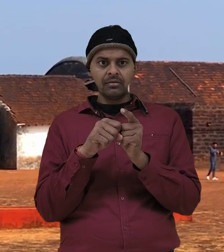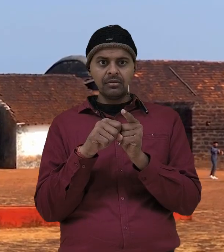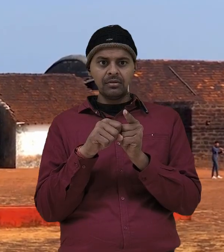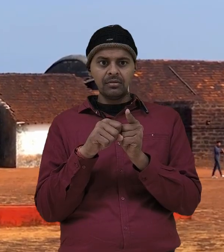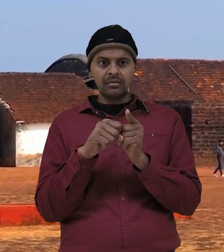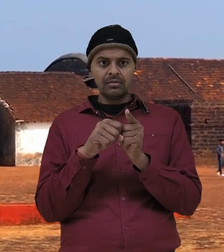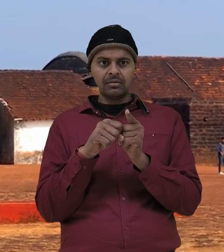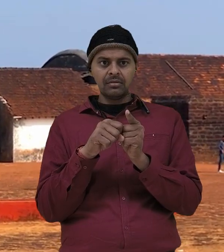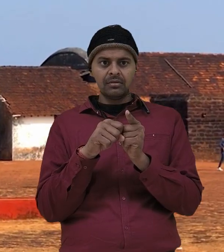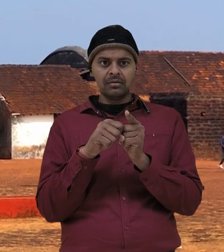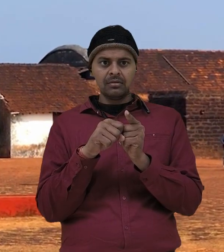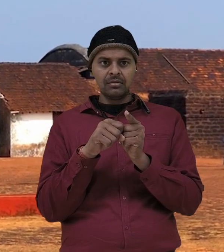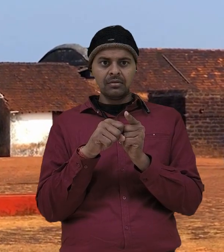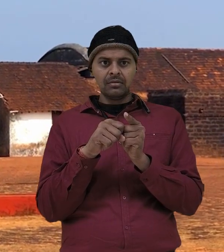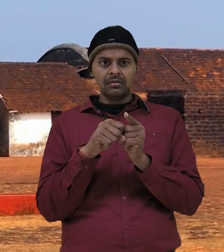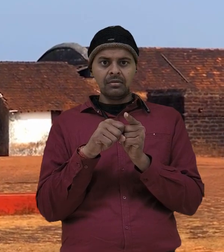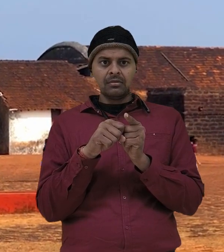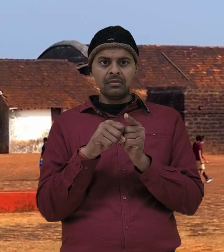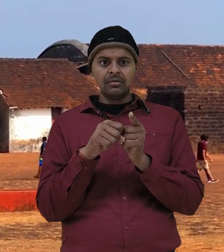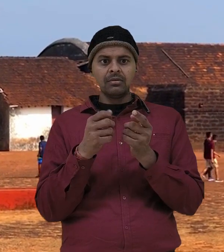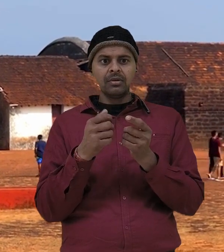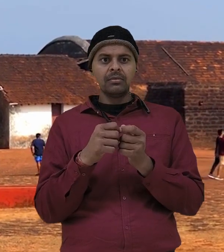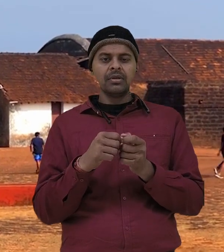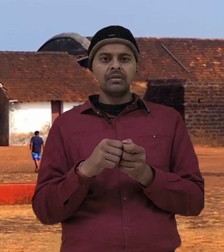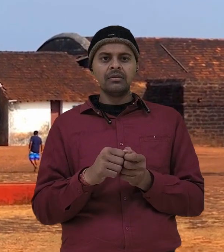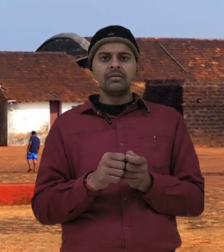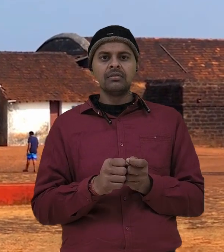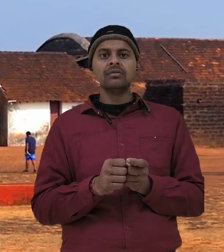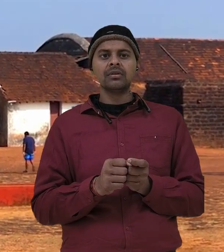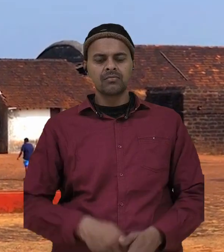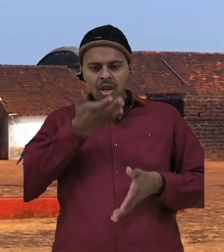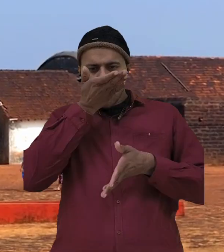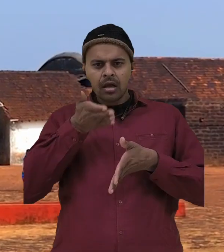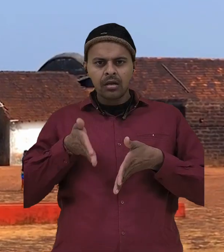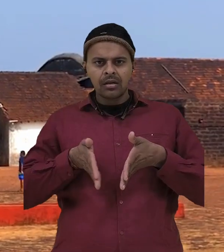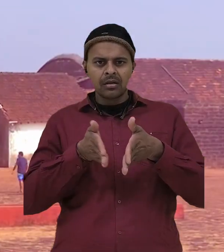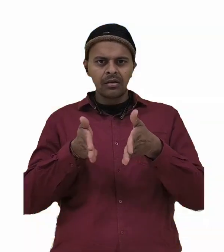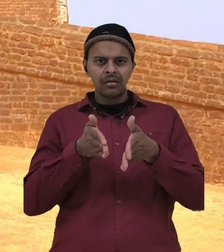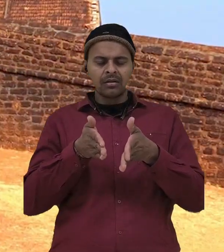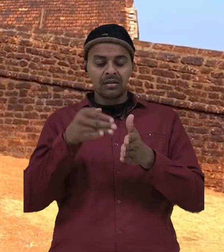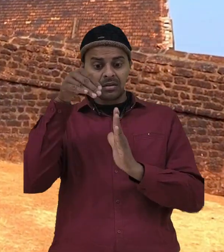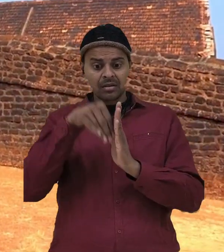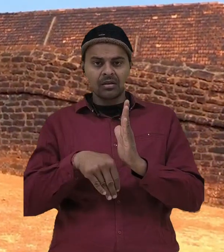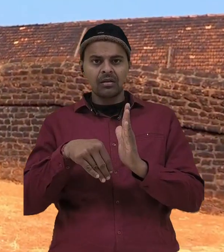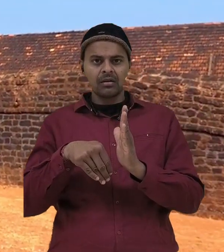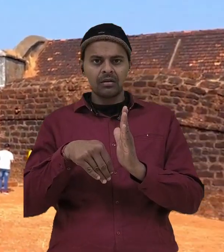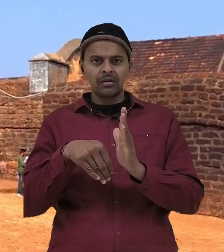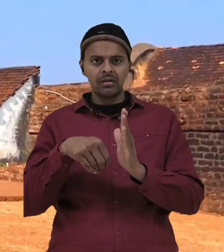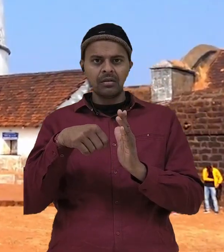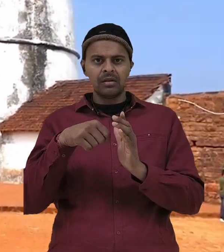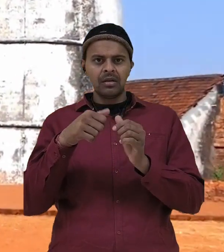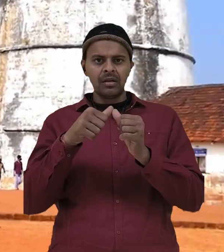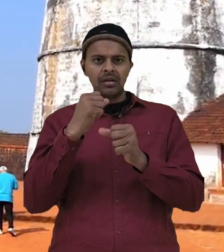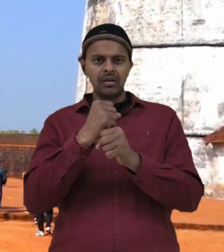storage of sweat water collected by the rain. The flat surface around the tank was given a slope toward the